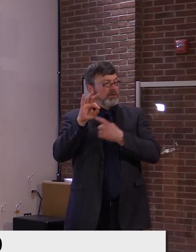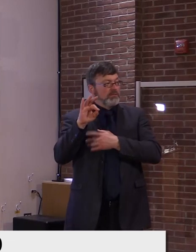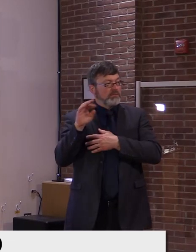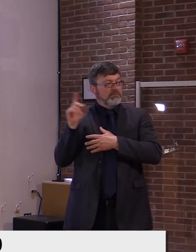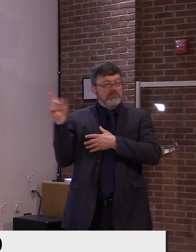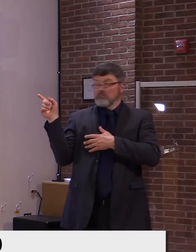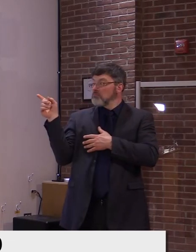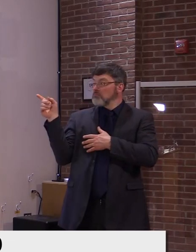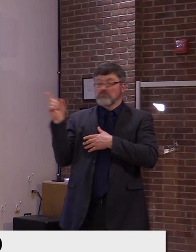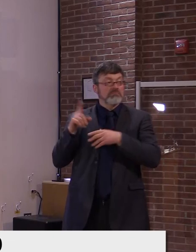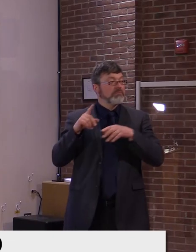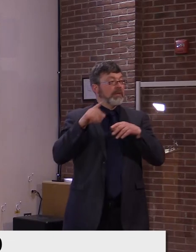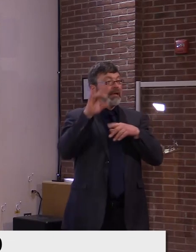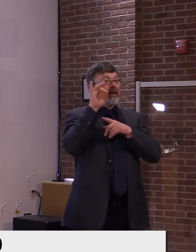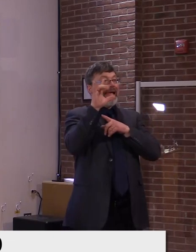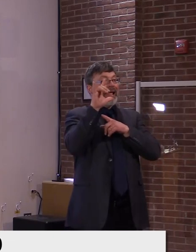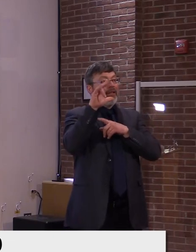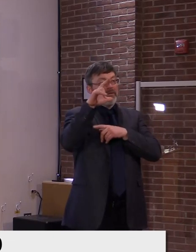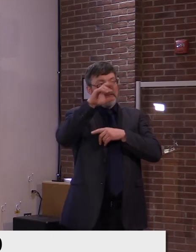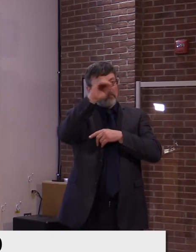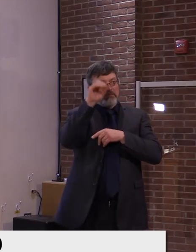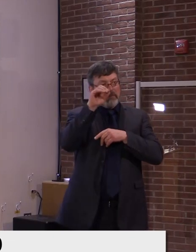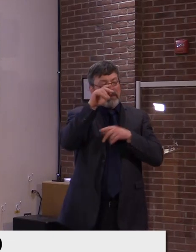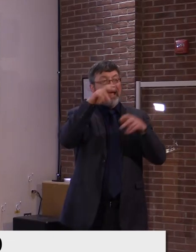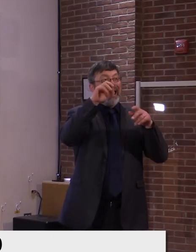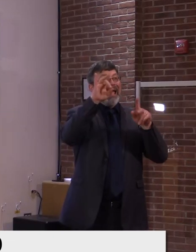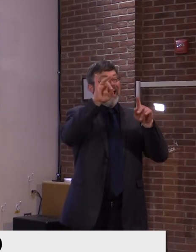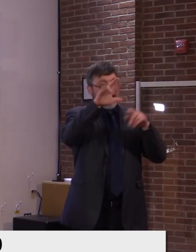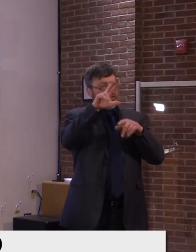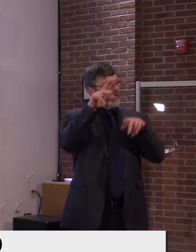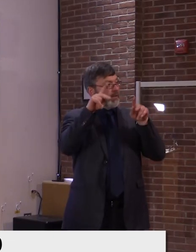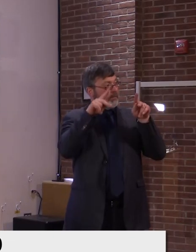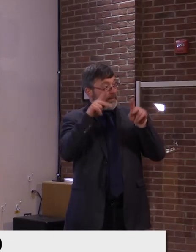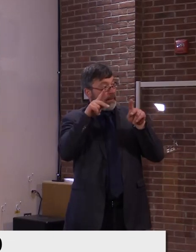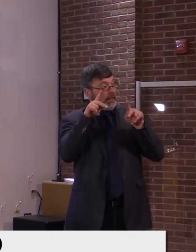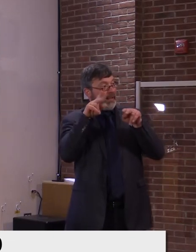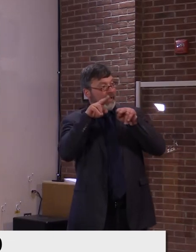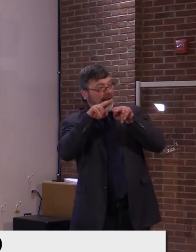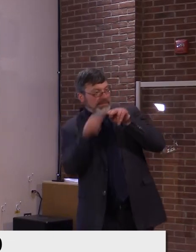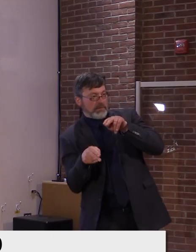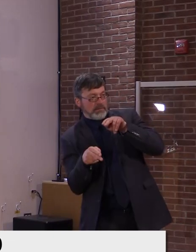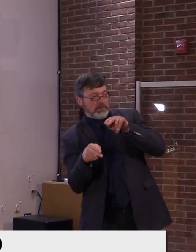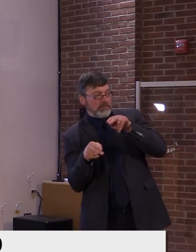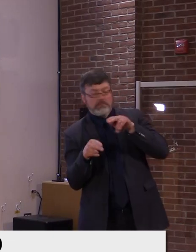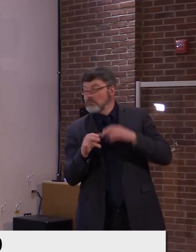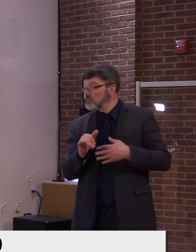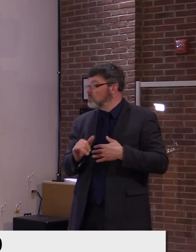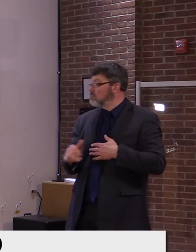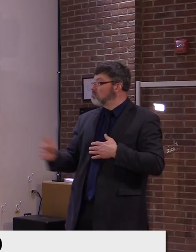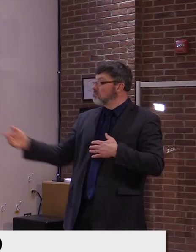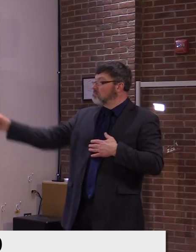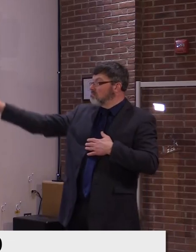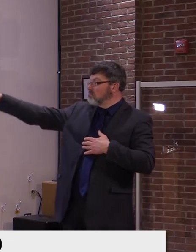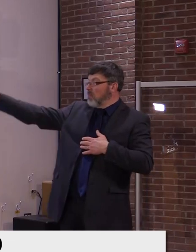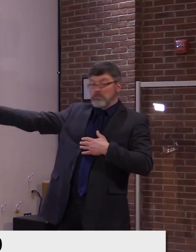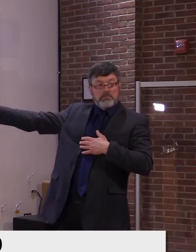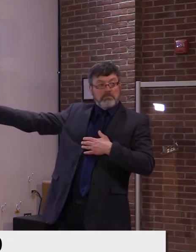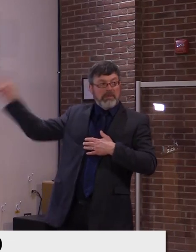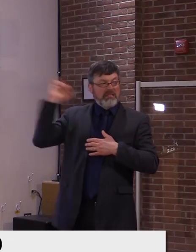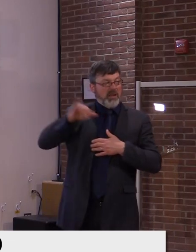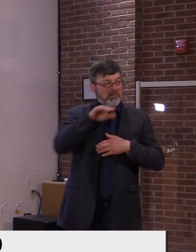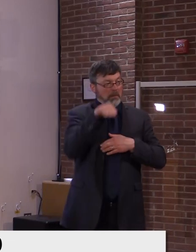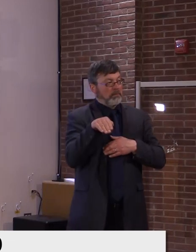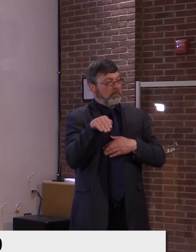Also, generally, cases are down in almost every age category, but we've seen the greatest decrease among